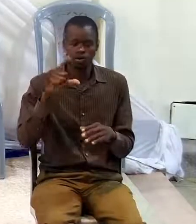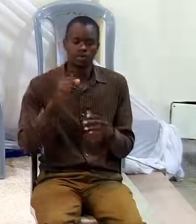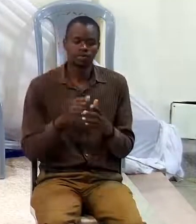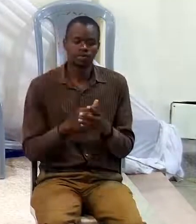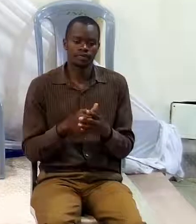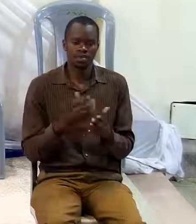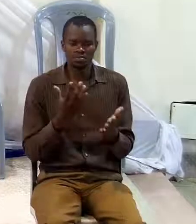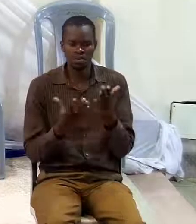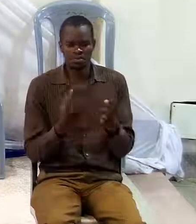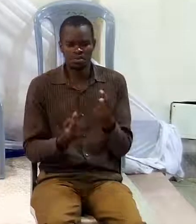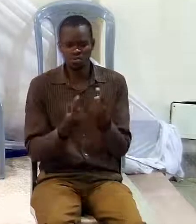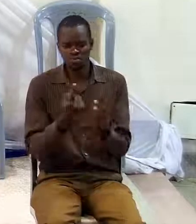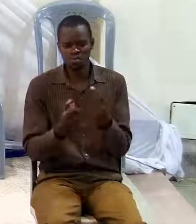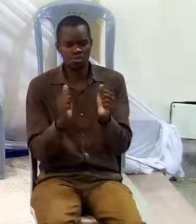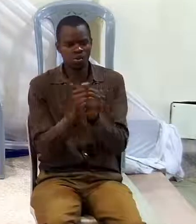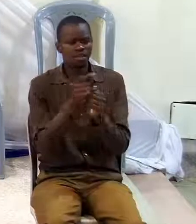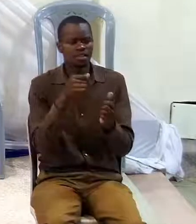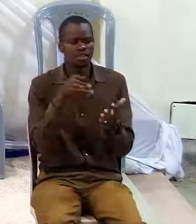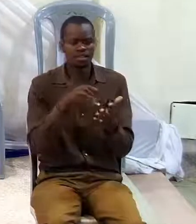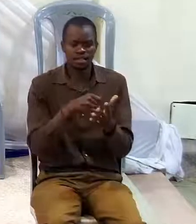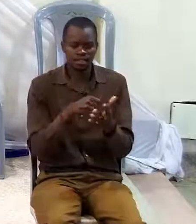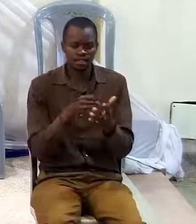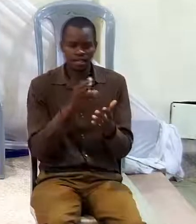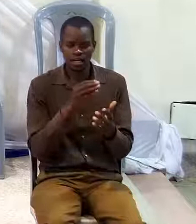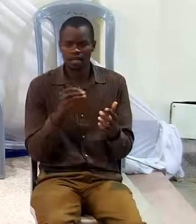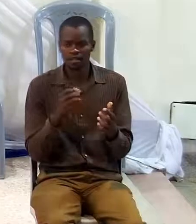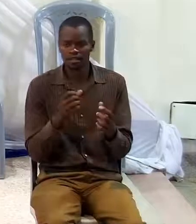don't even cook with it, it settles there.